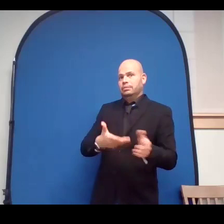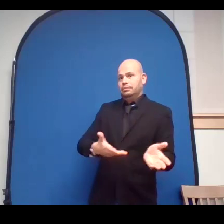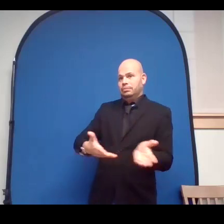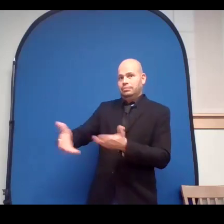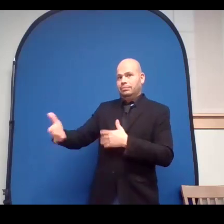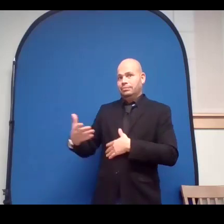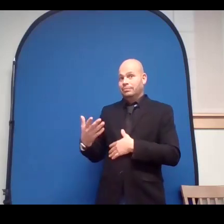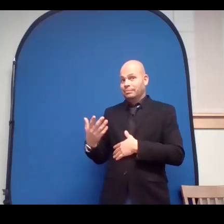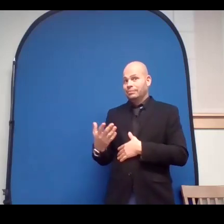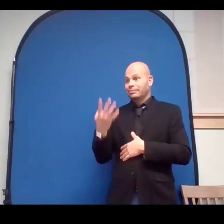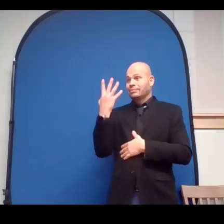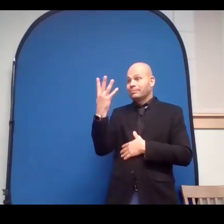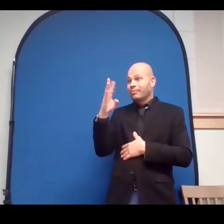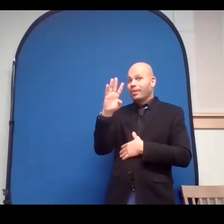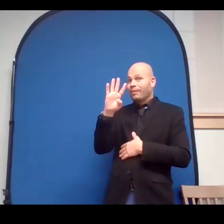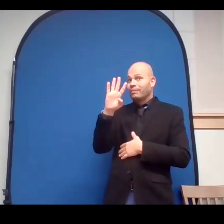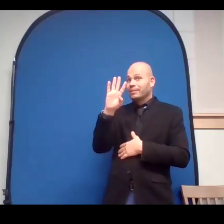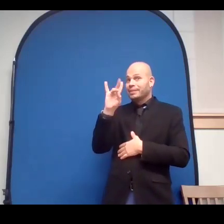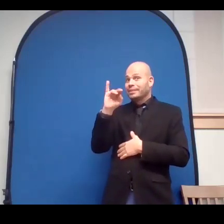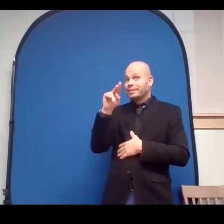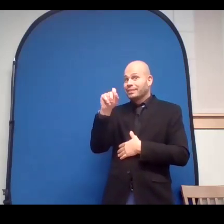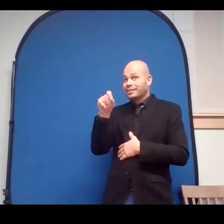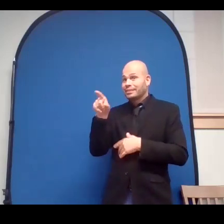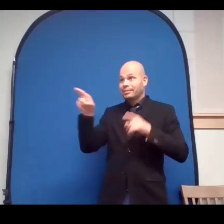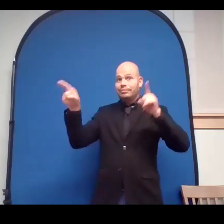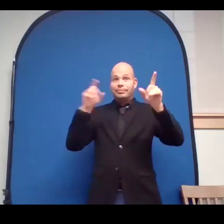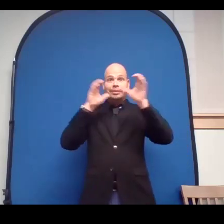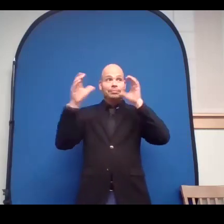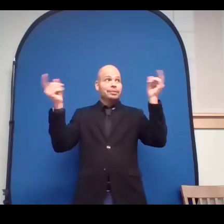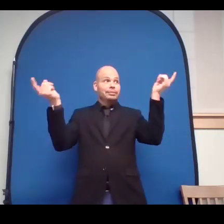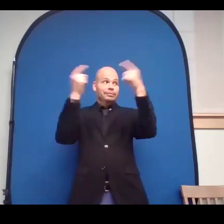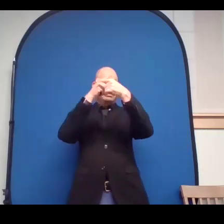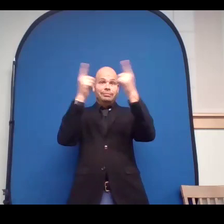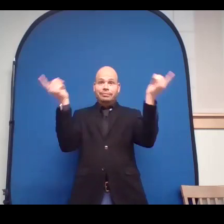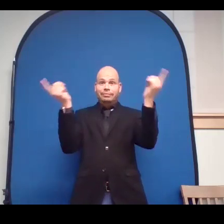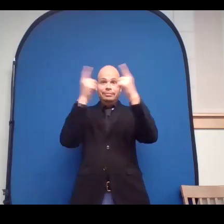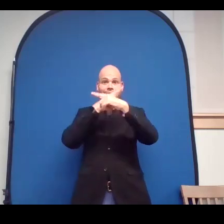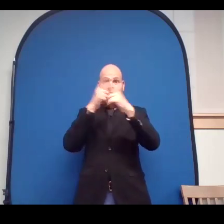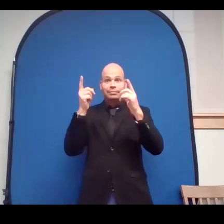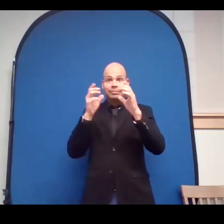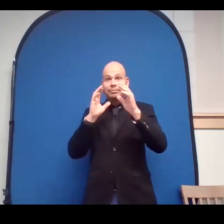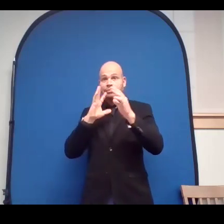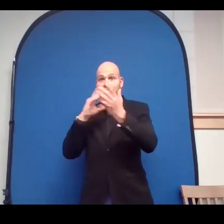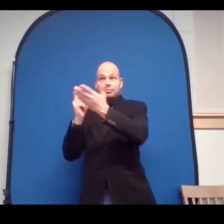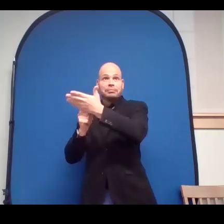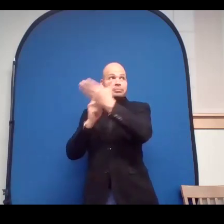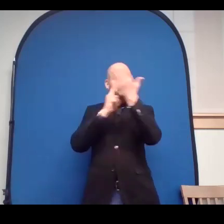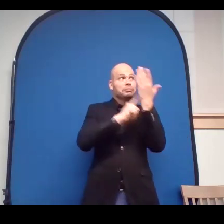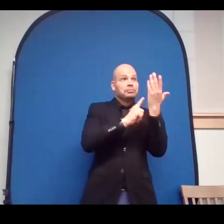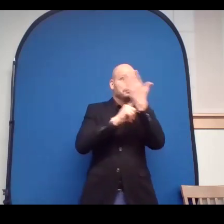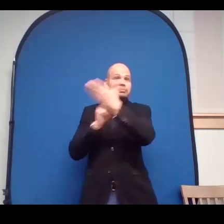had communication back and forth. I don't know what they spoke about, but